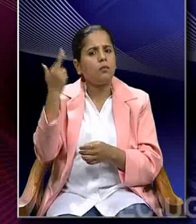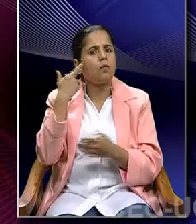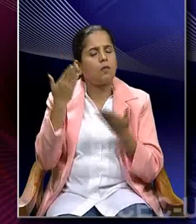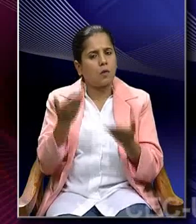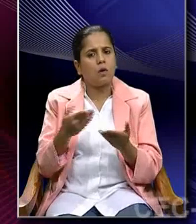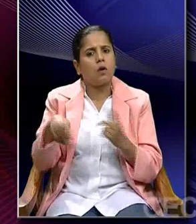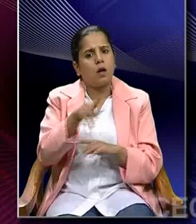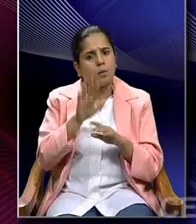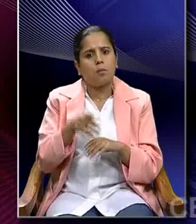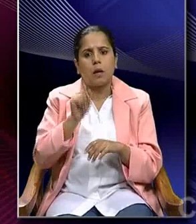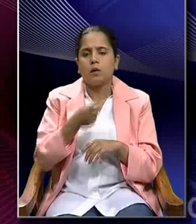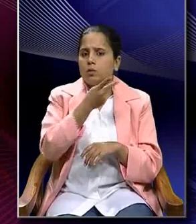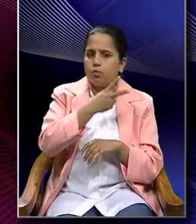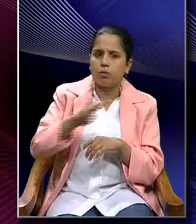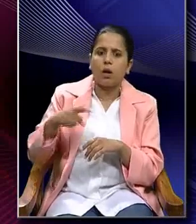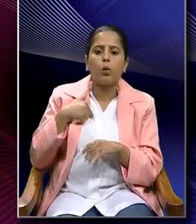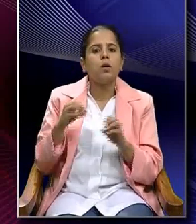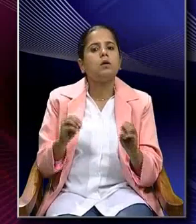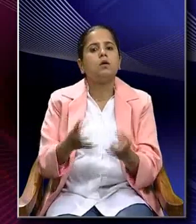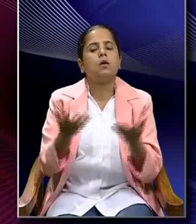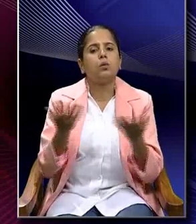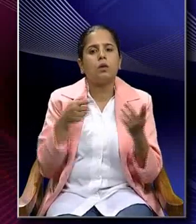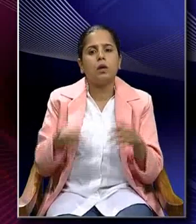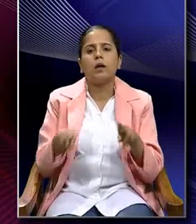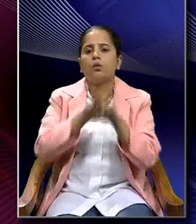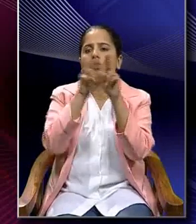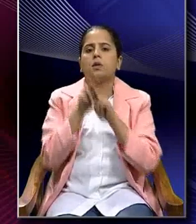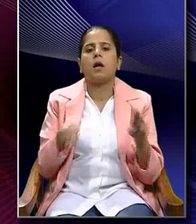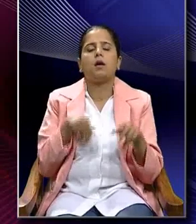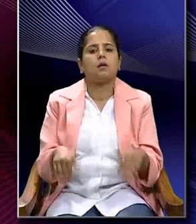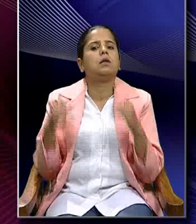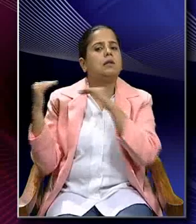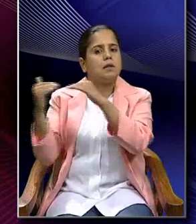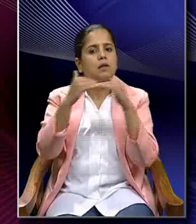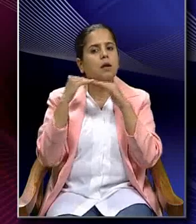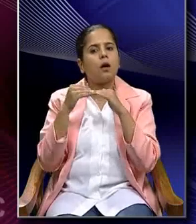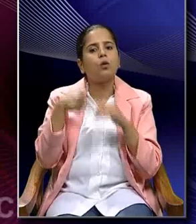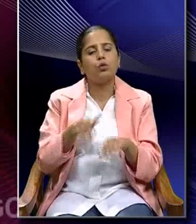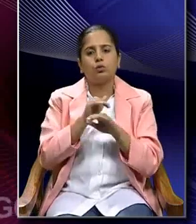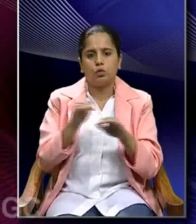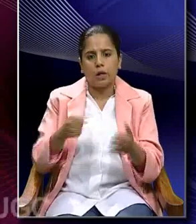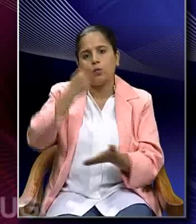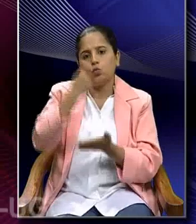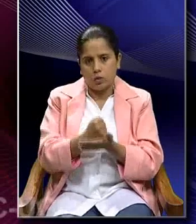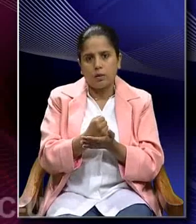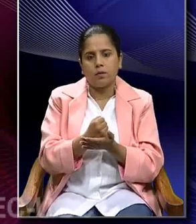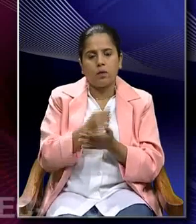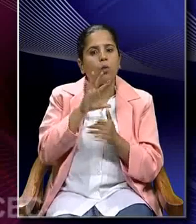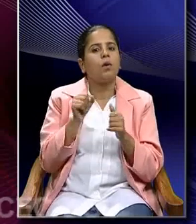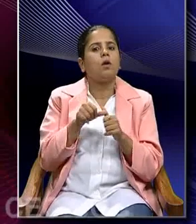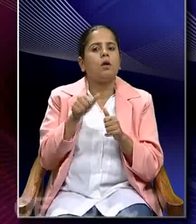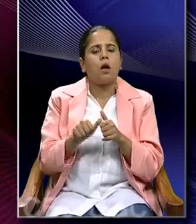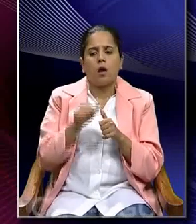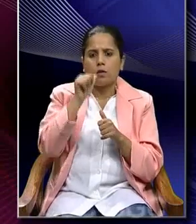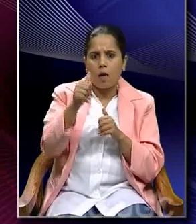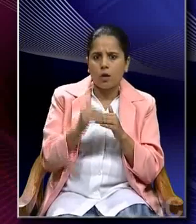had to go back to where we began. International standards on child's rights advanced